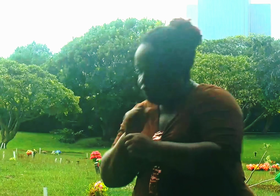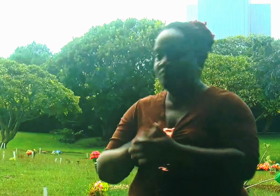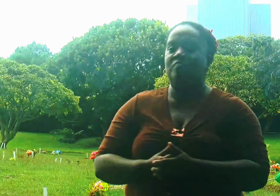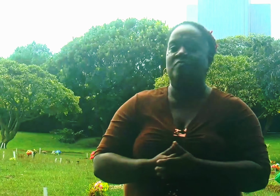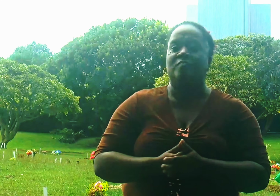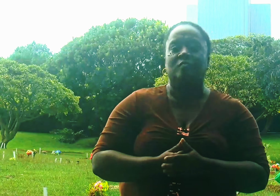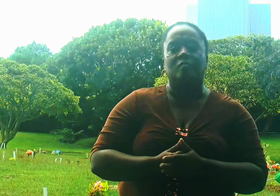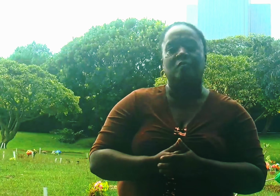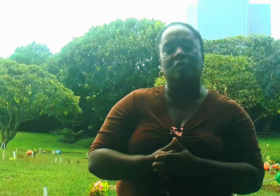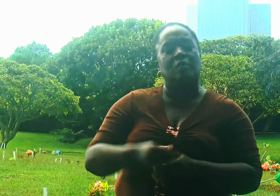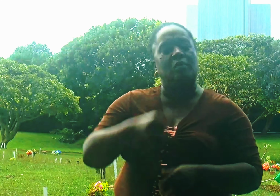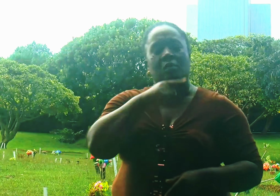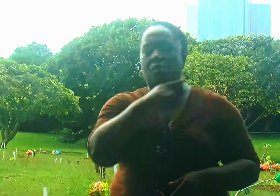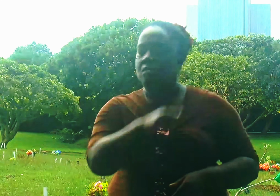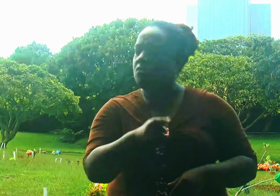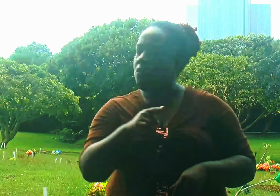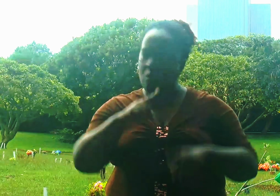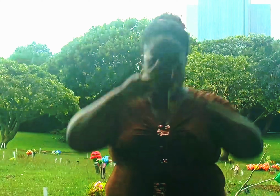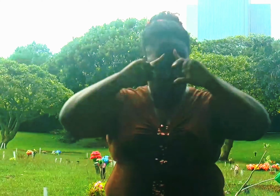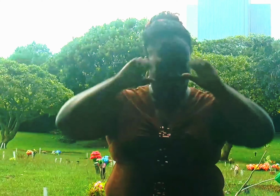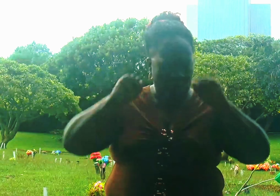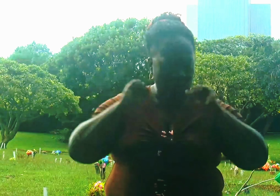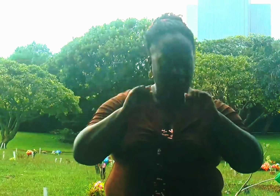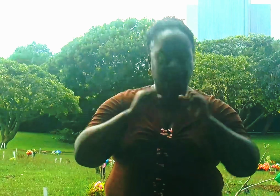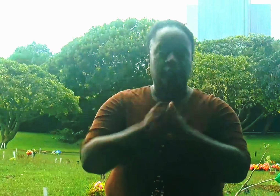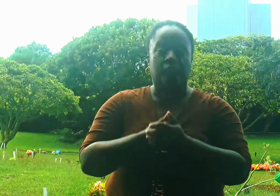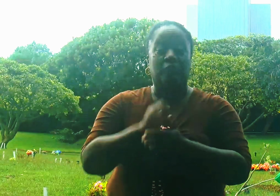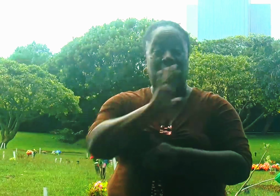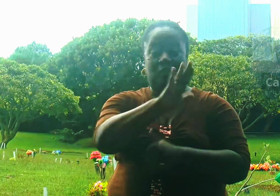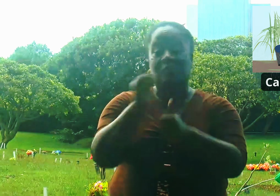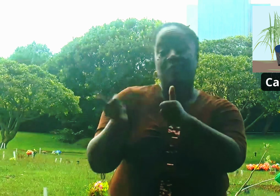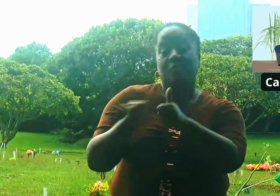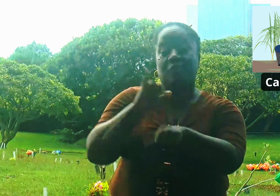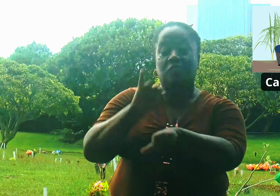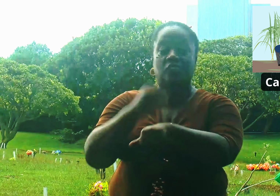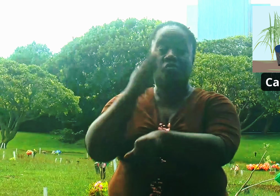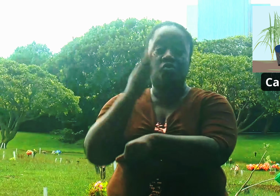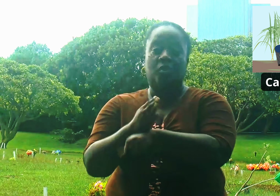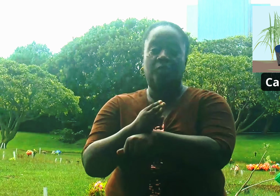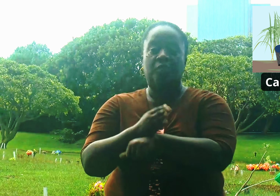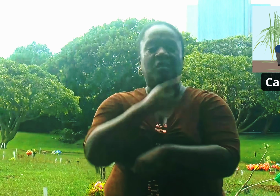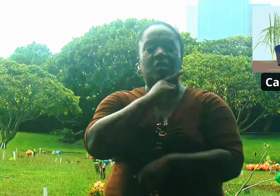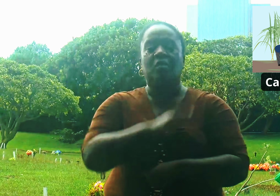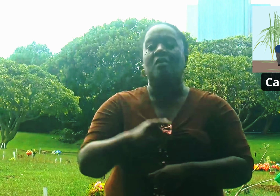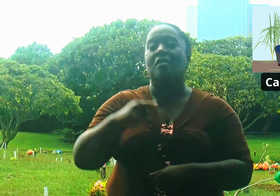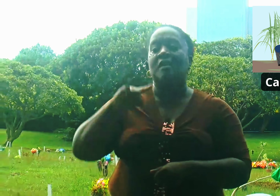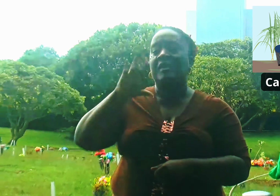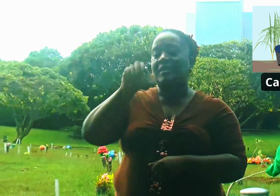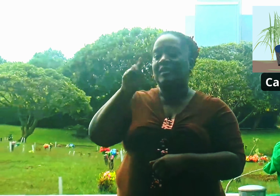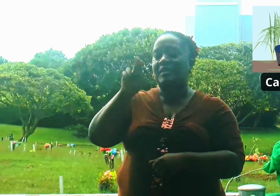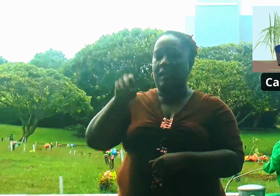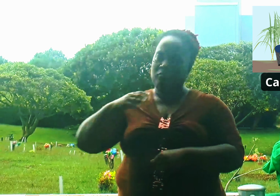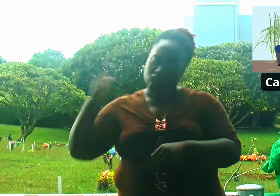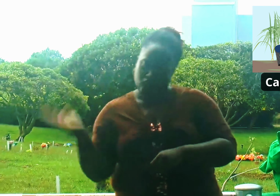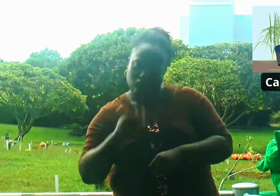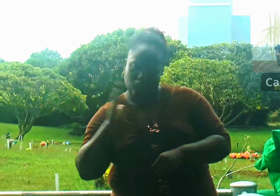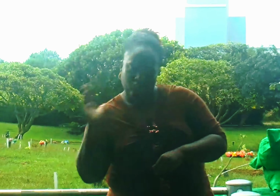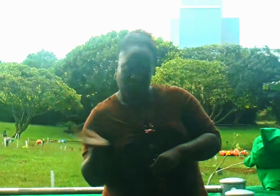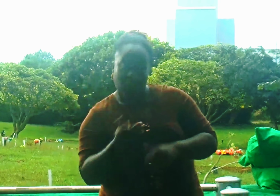He was a hard and dedicated worker. His first job as a young man was as a cane cutter. Then he went on